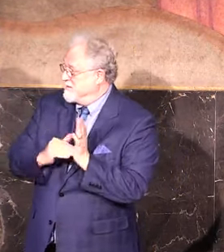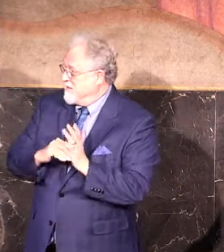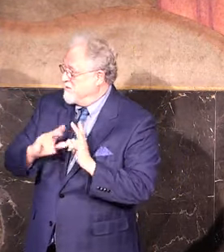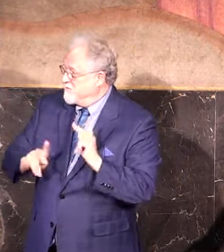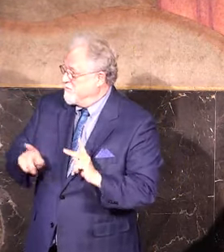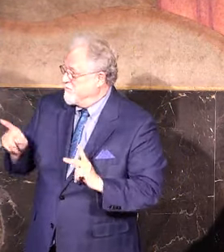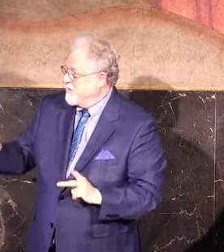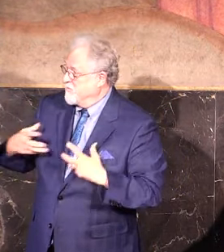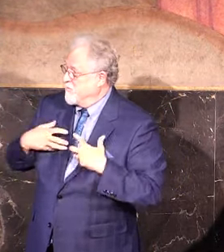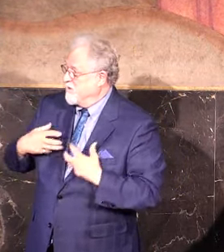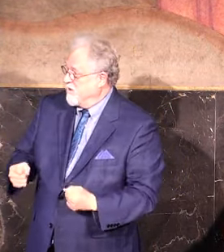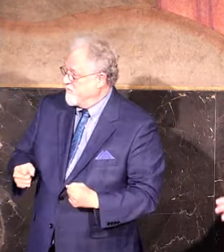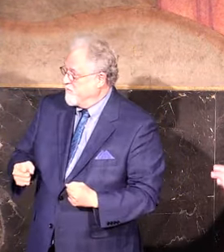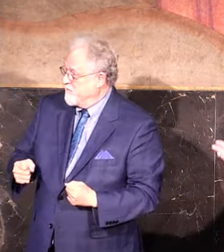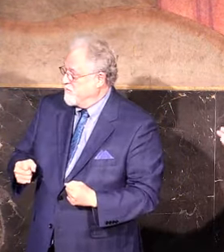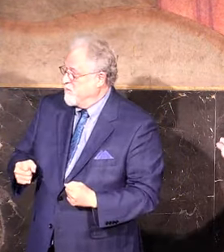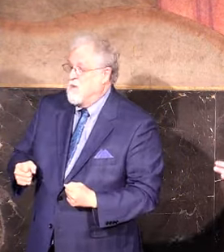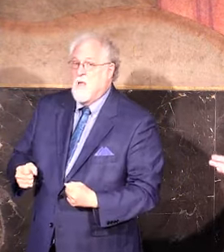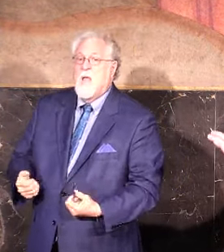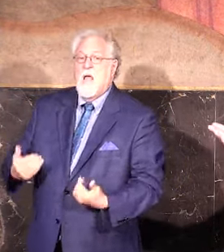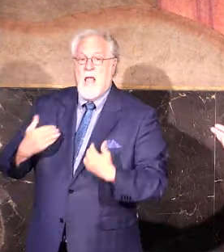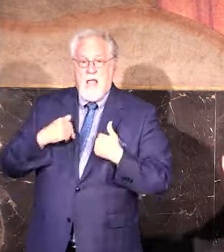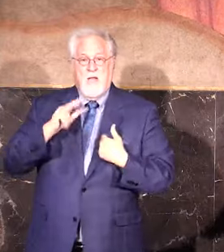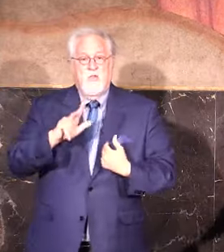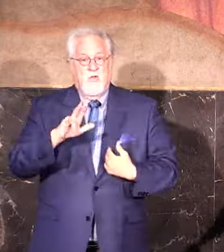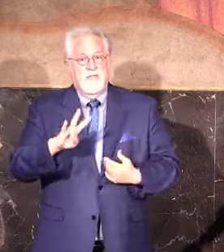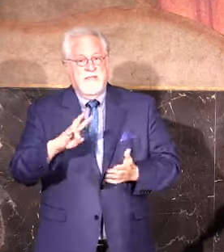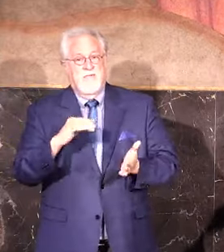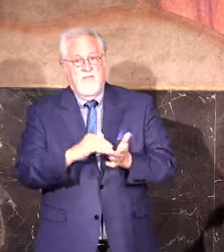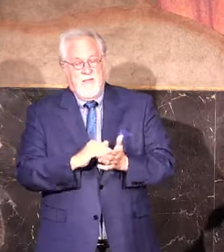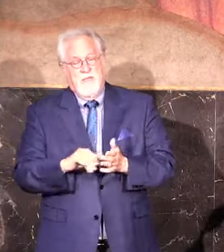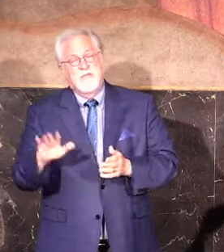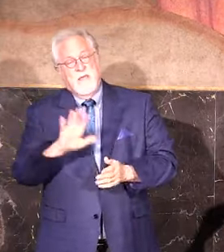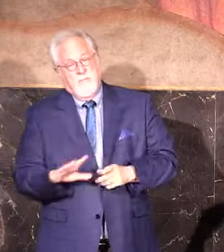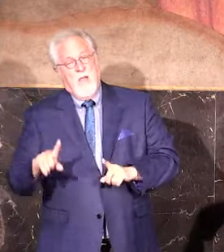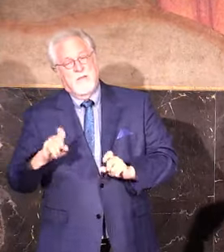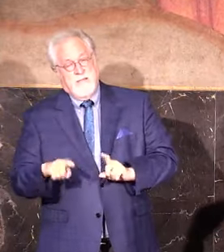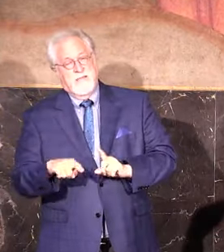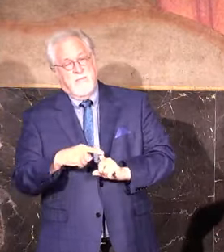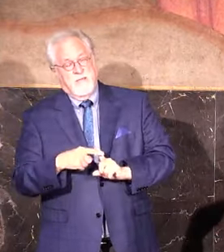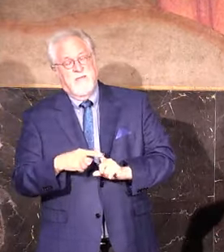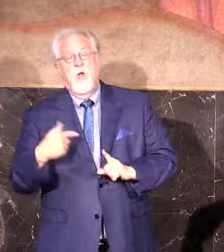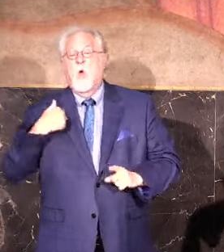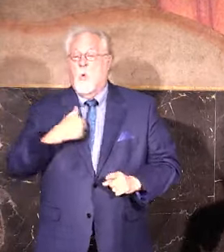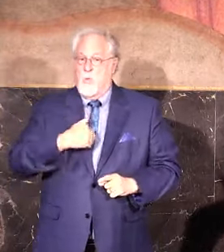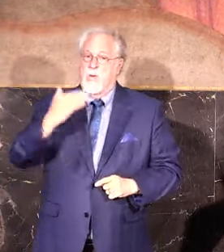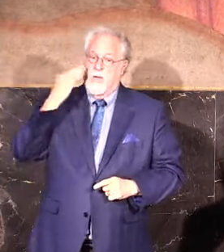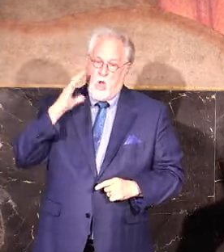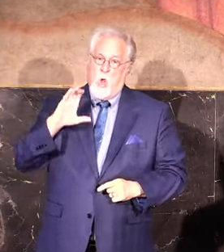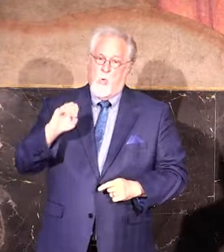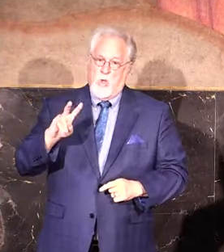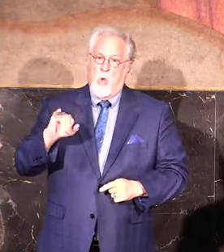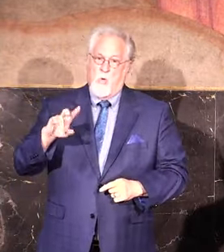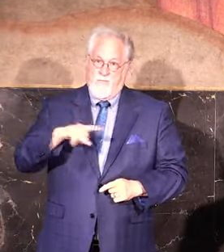who were recovered, and we've had 37,000 just about test positive. So we know that there's COVID out